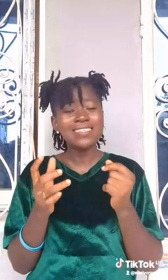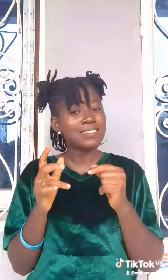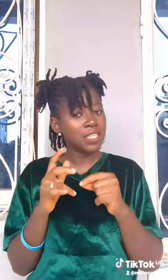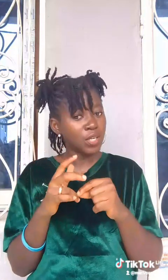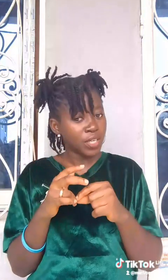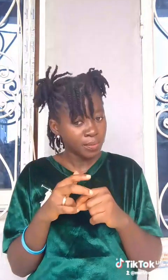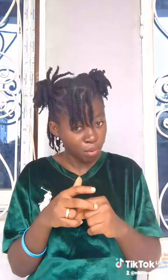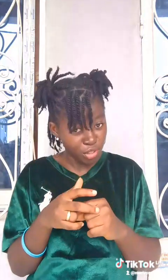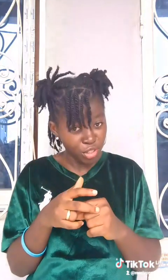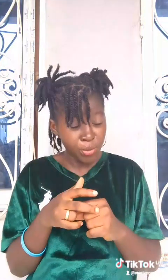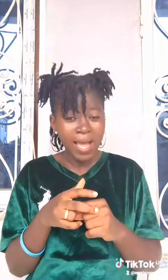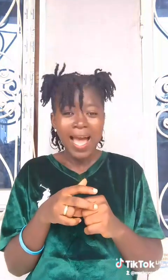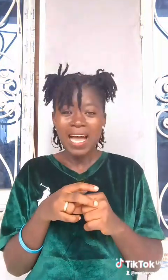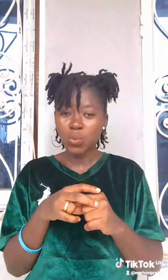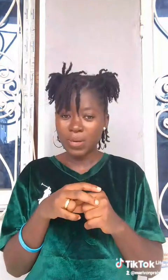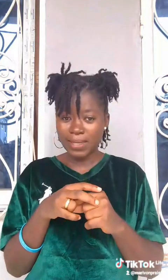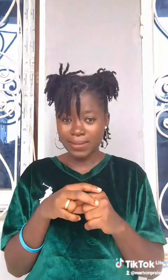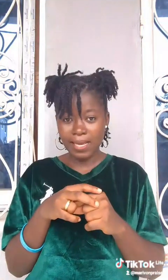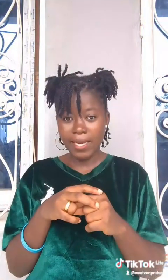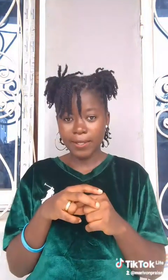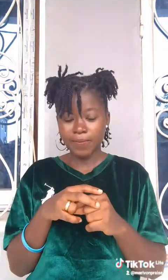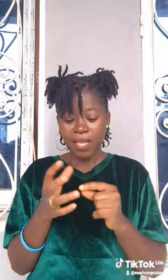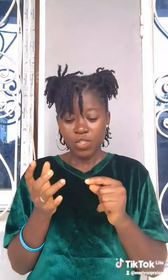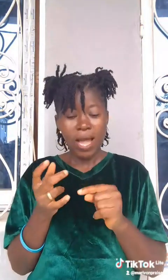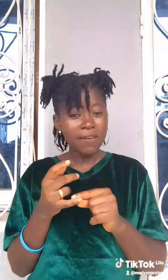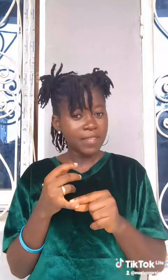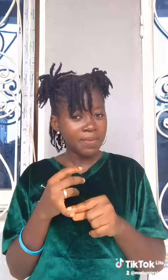it still puts you at the winning side. So after